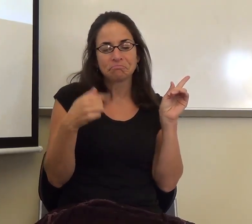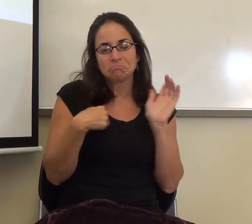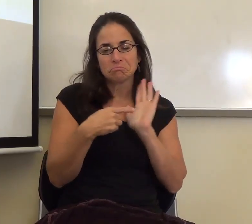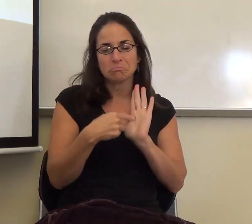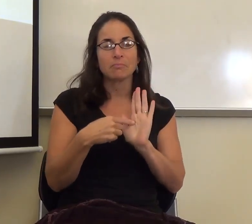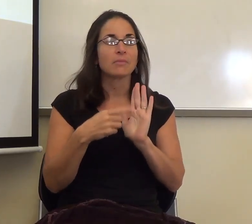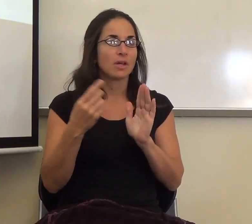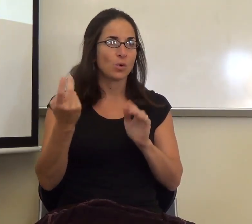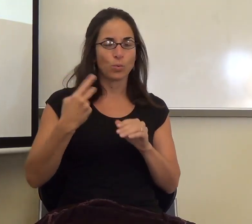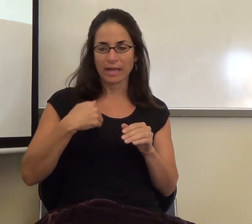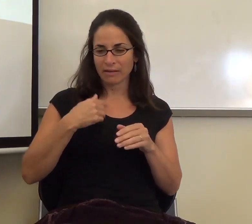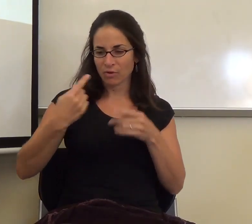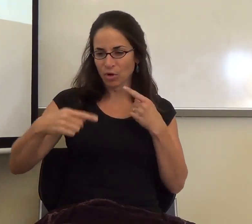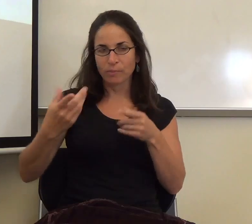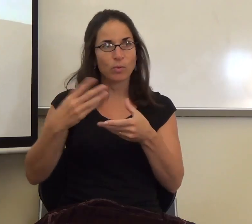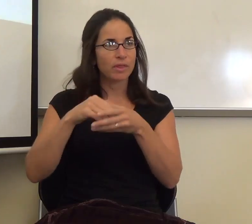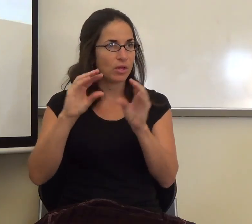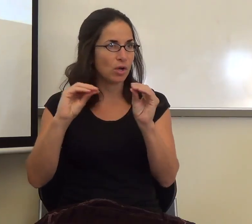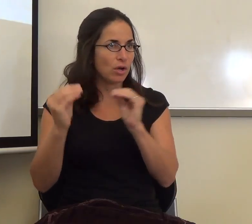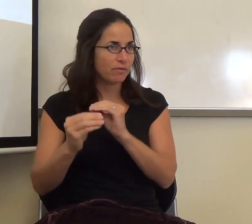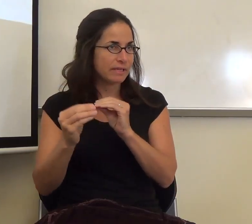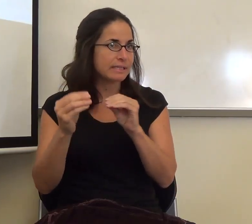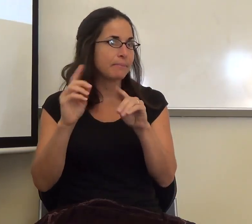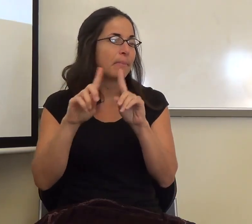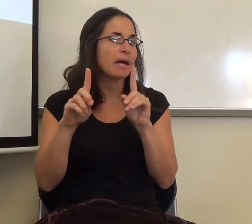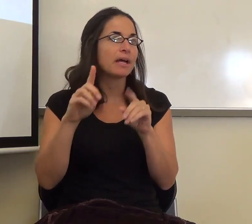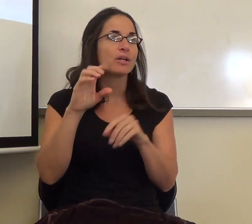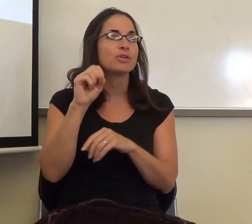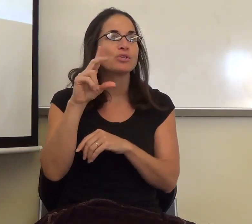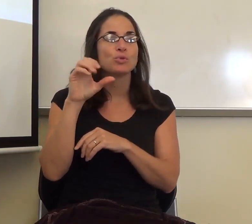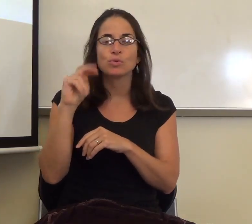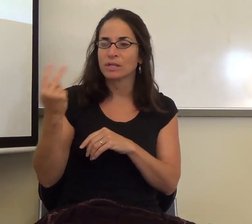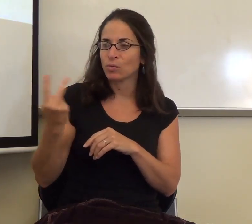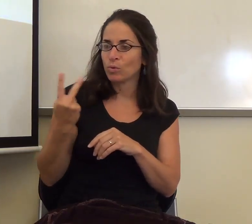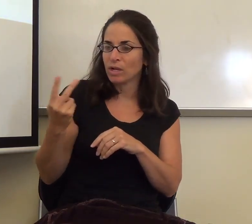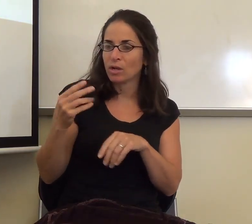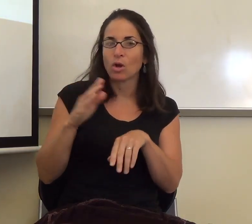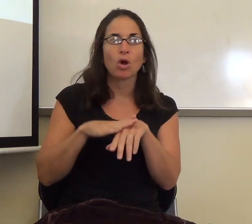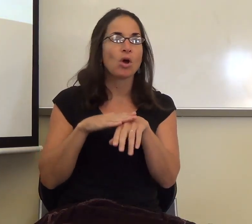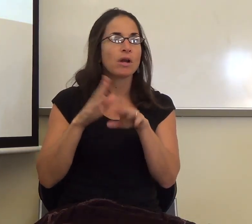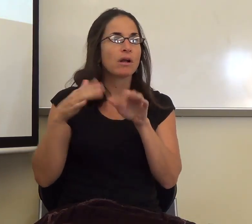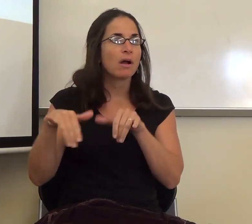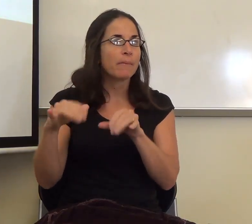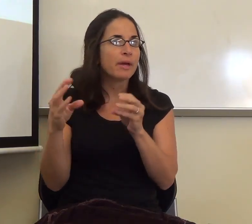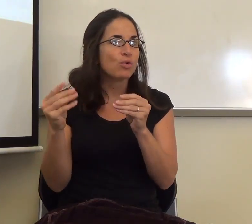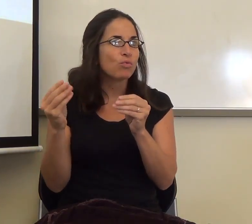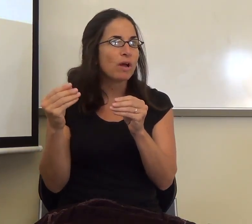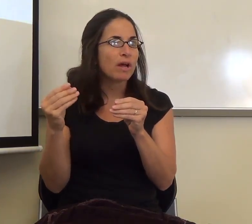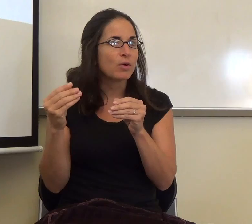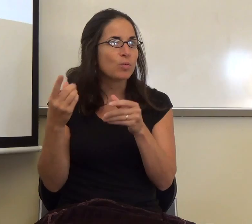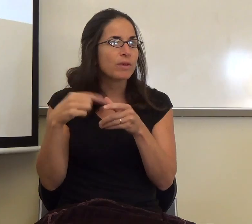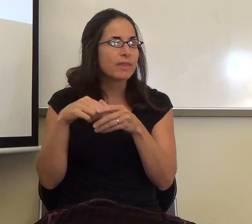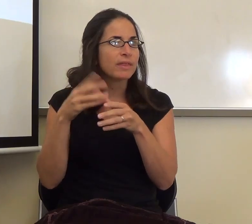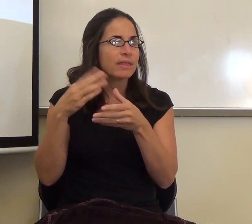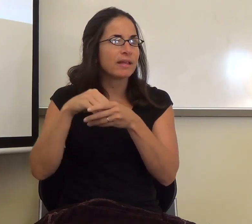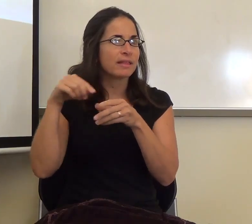the office, but Susan and I are on common ground in this argument. Same terms? Yeah,